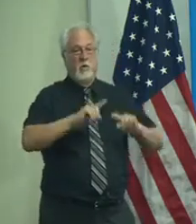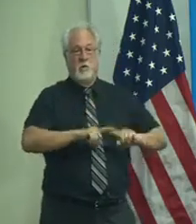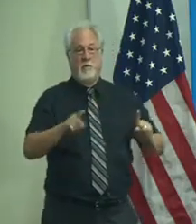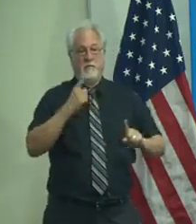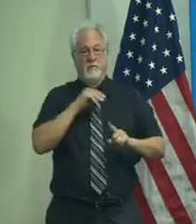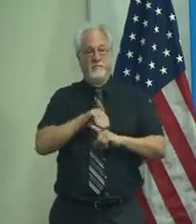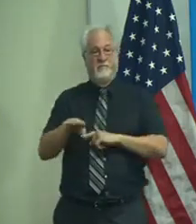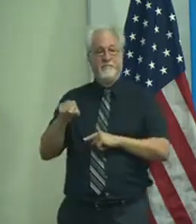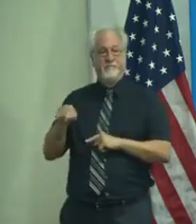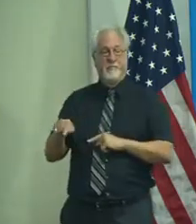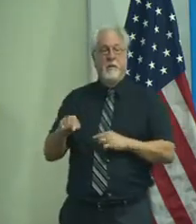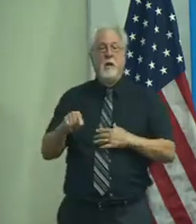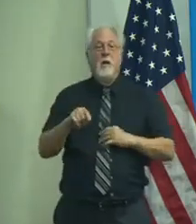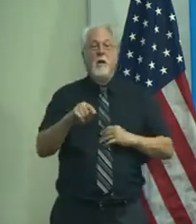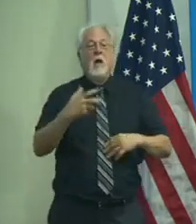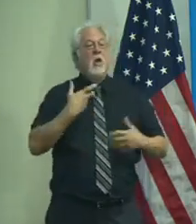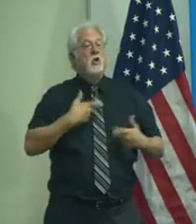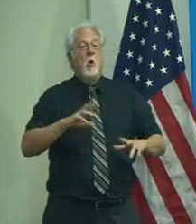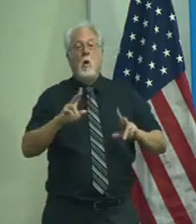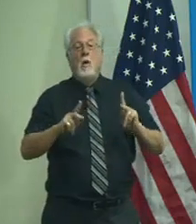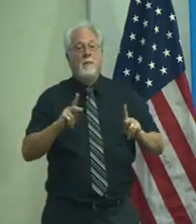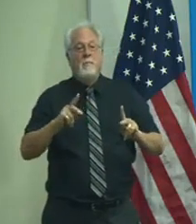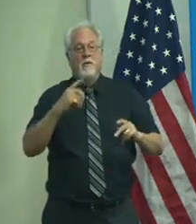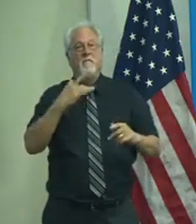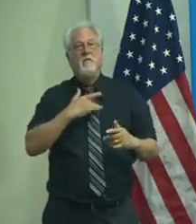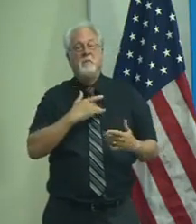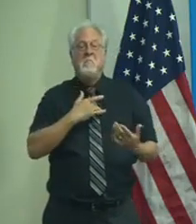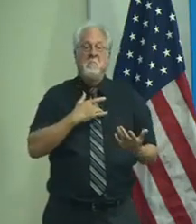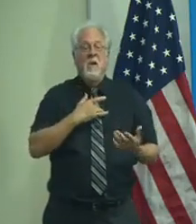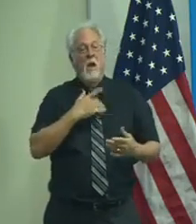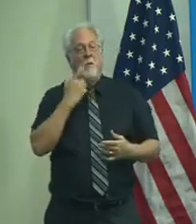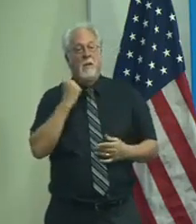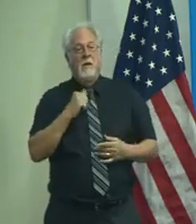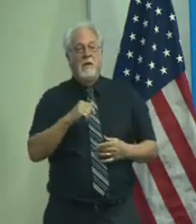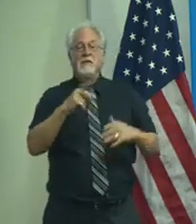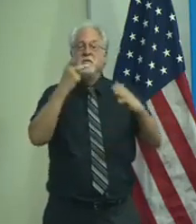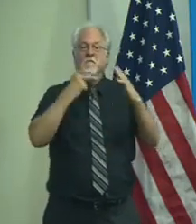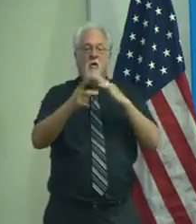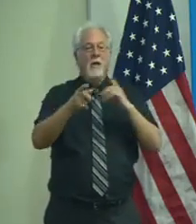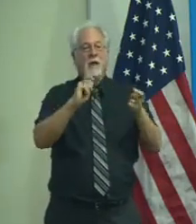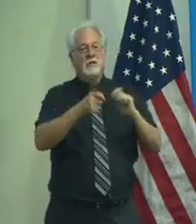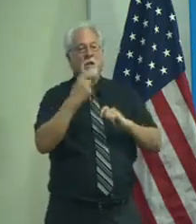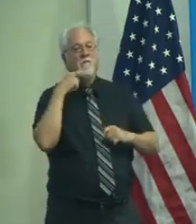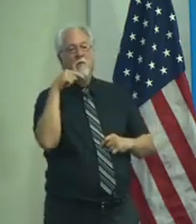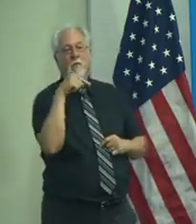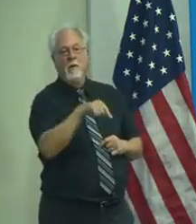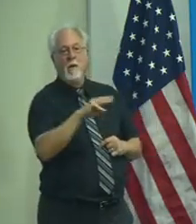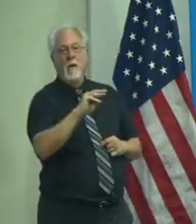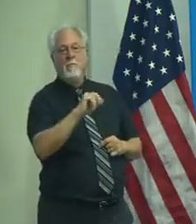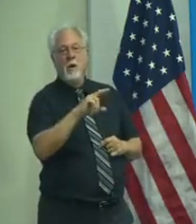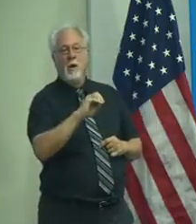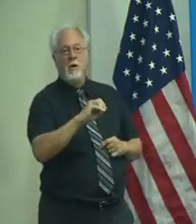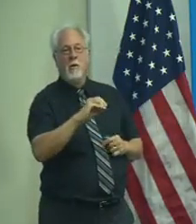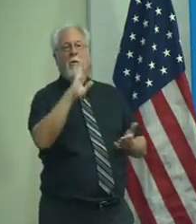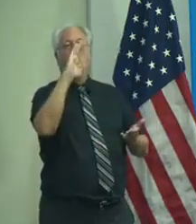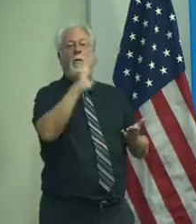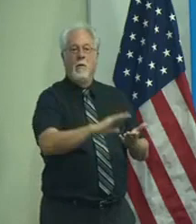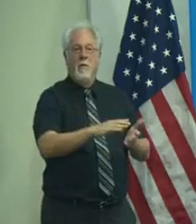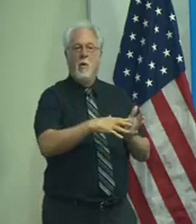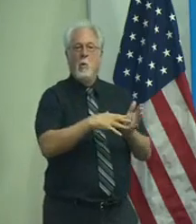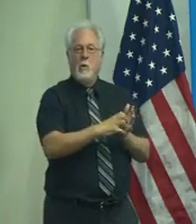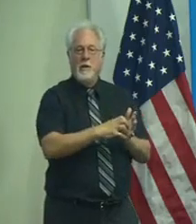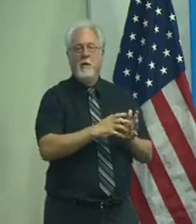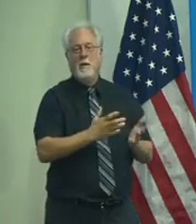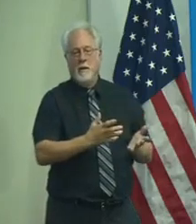that. And what we don't want people to believe is that because the forecast changed for Marco and because it weakened and